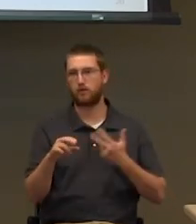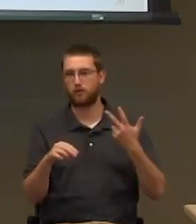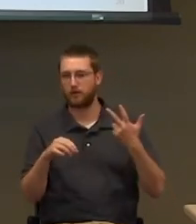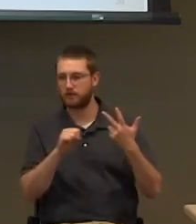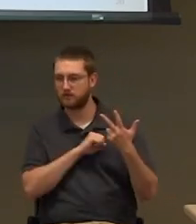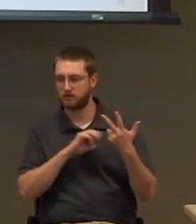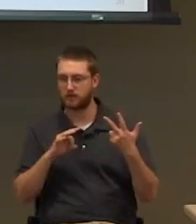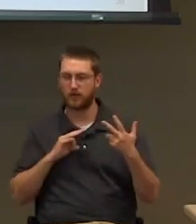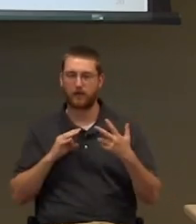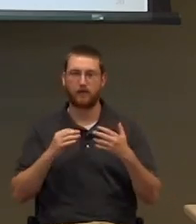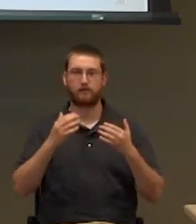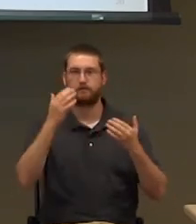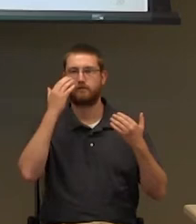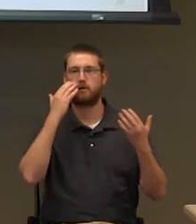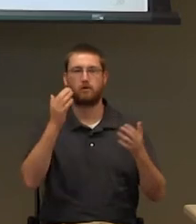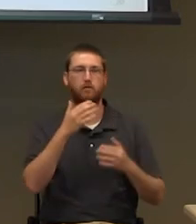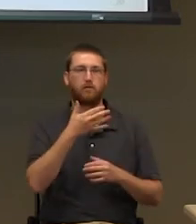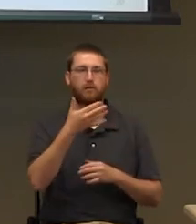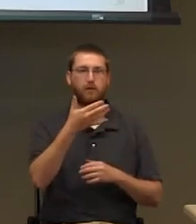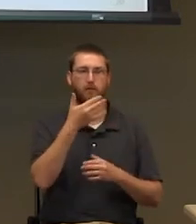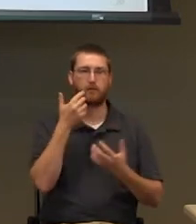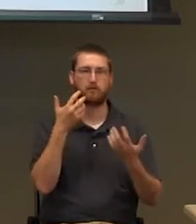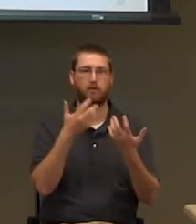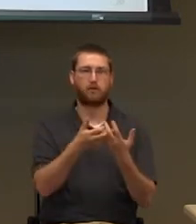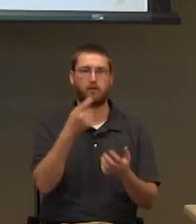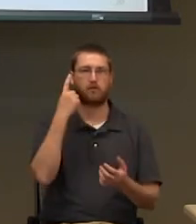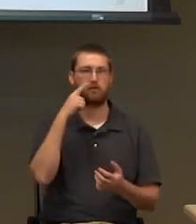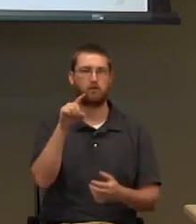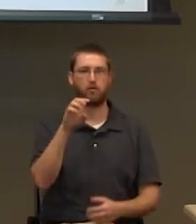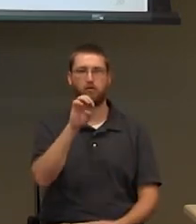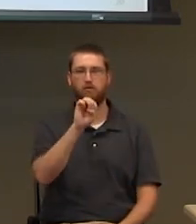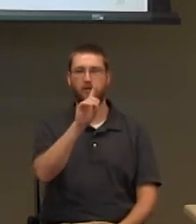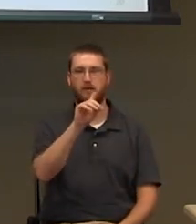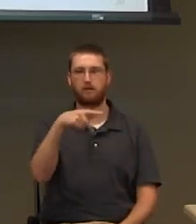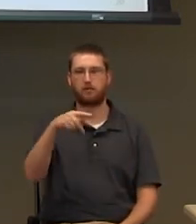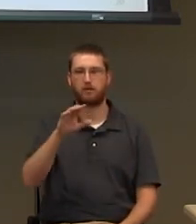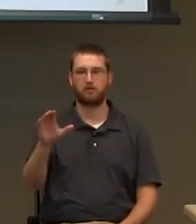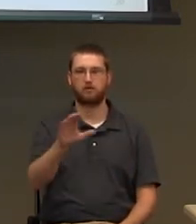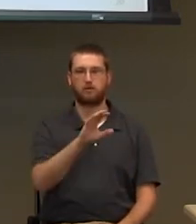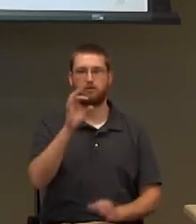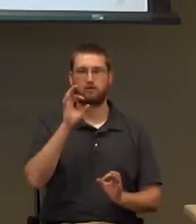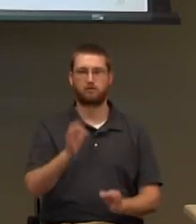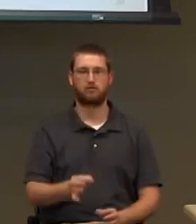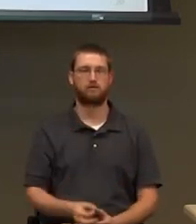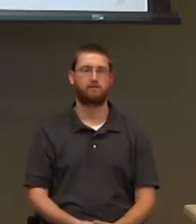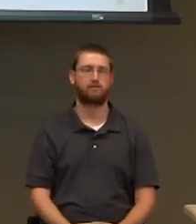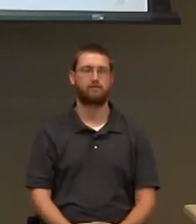person that you think would just be a good representation for economic development. Yeah, it's your choice.